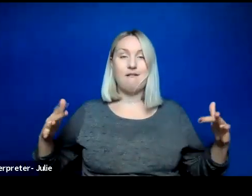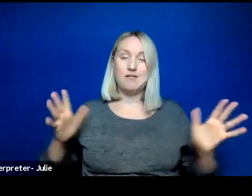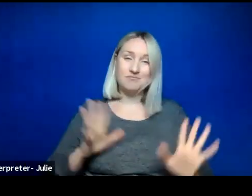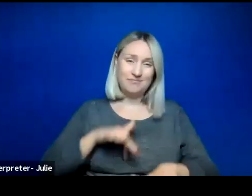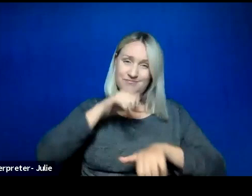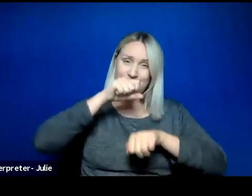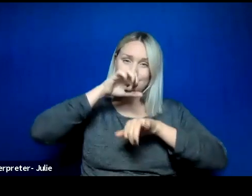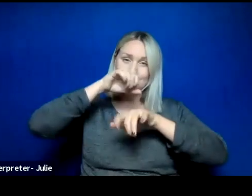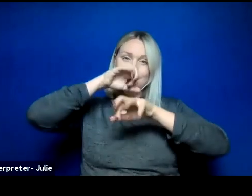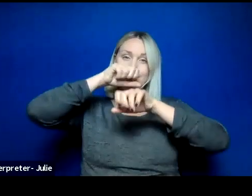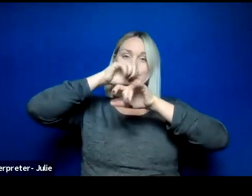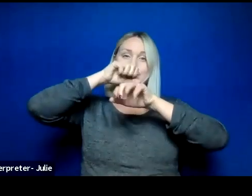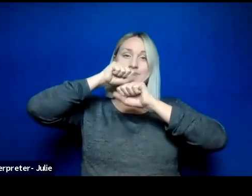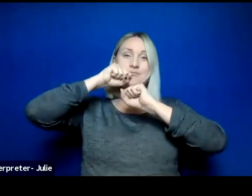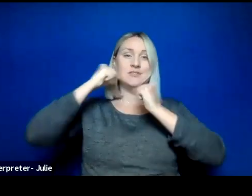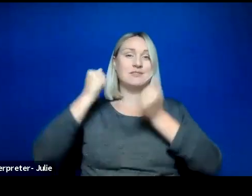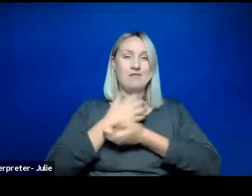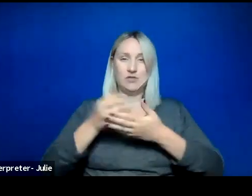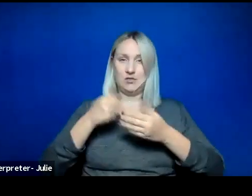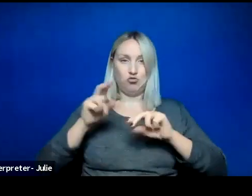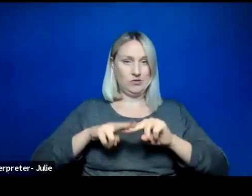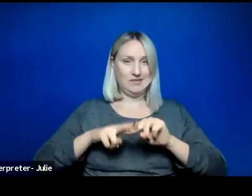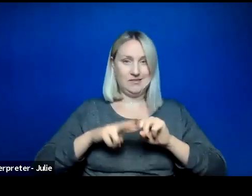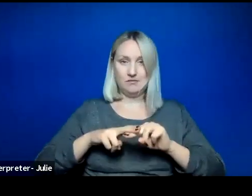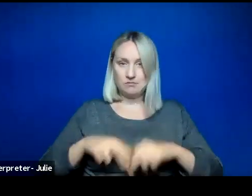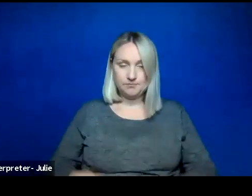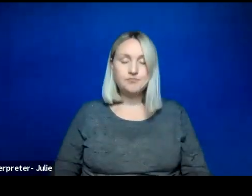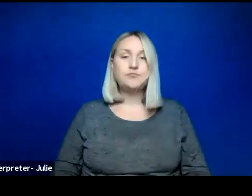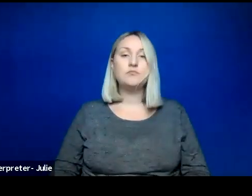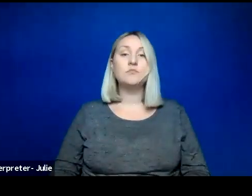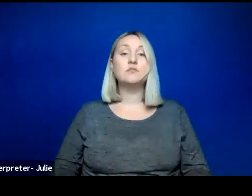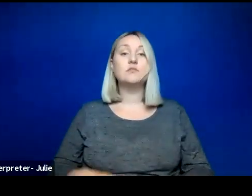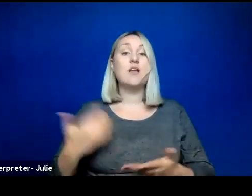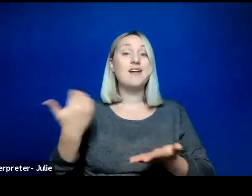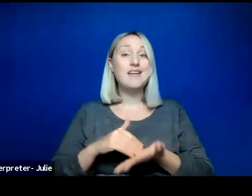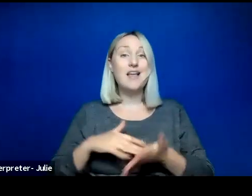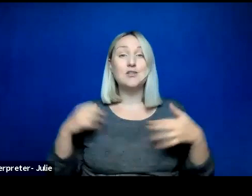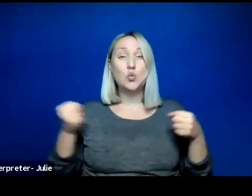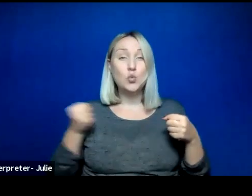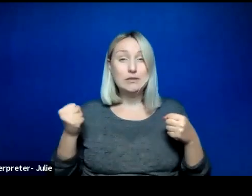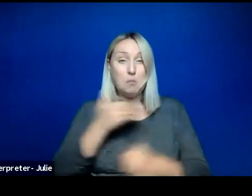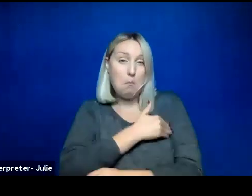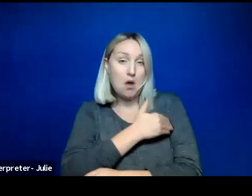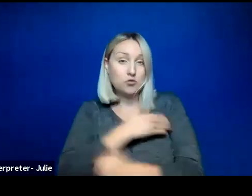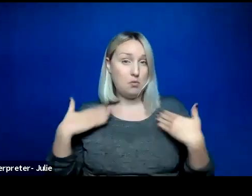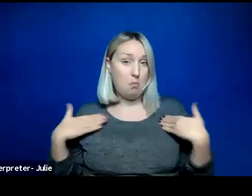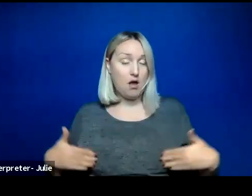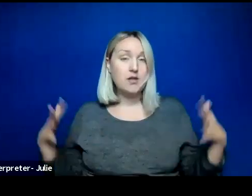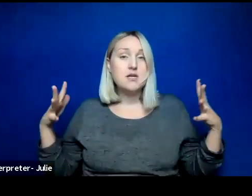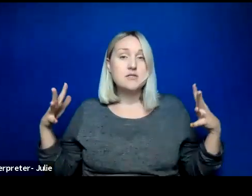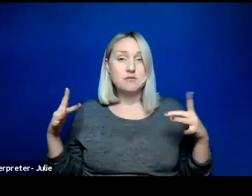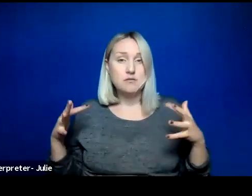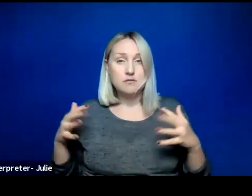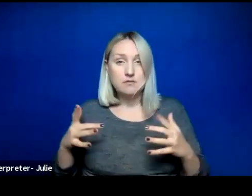as much space in your seat as you can. And then squeeze the muscles of the body and